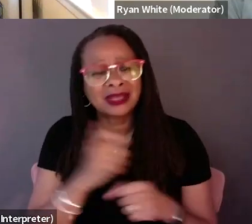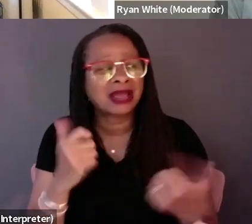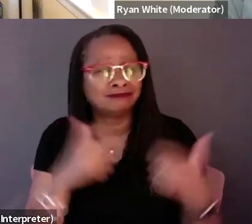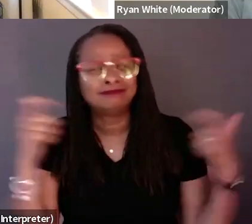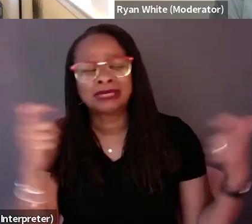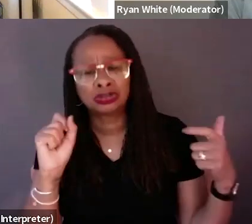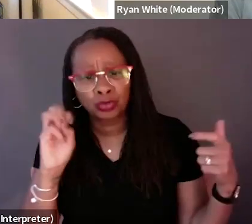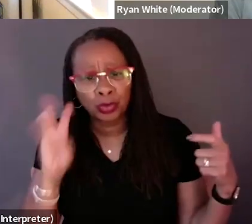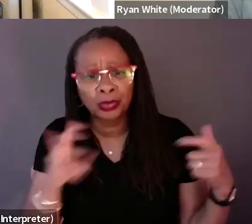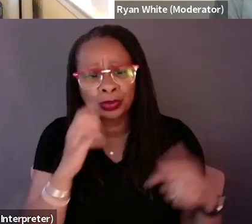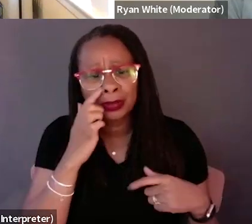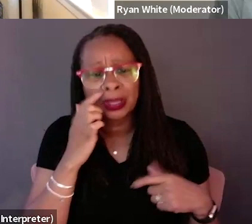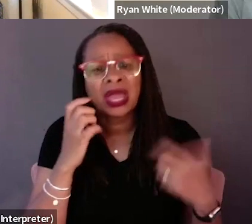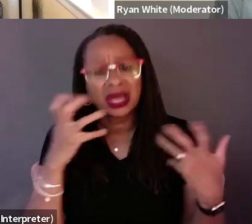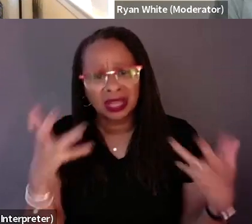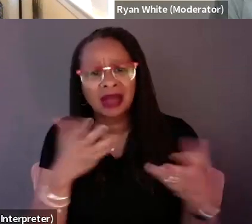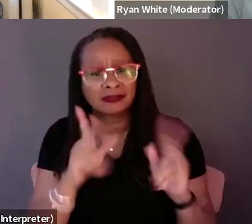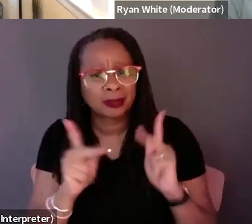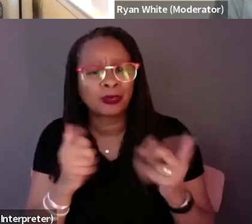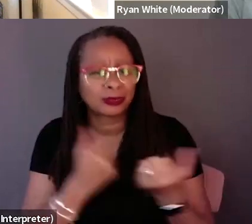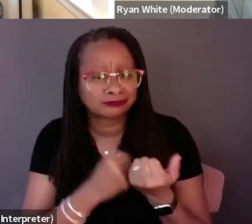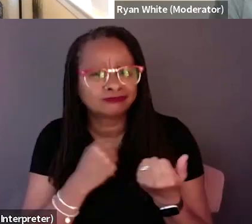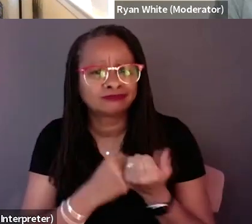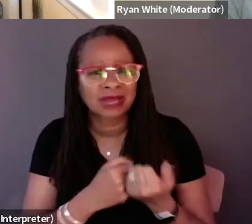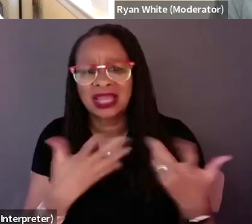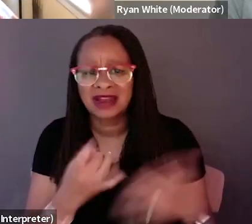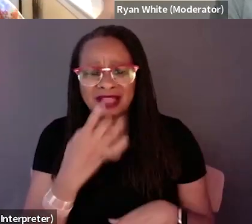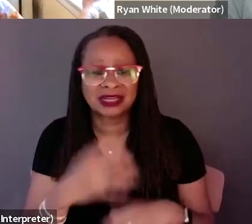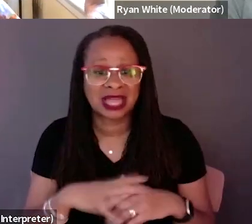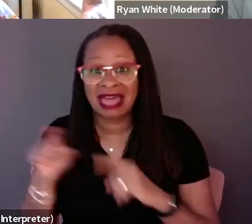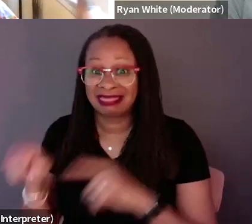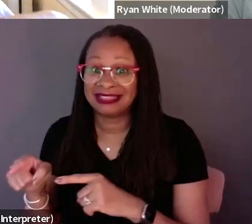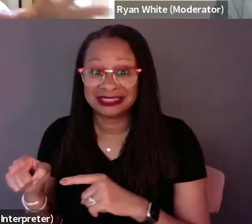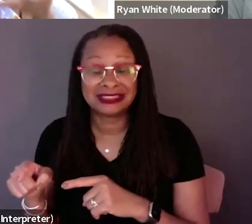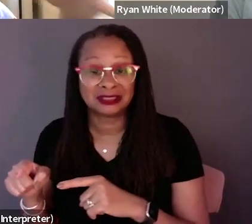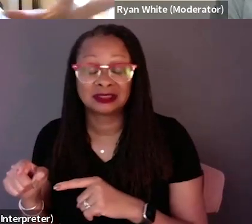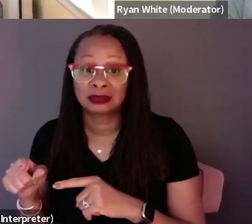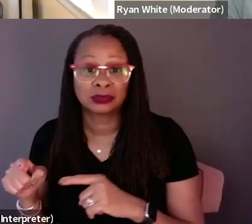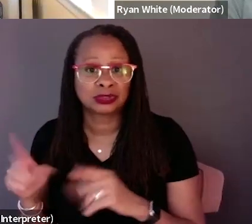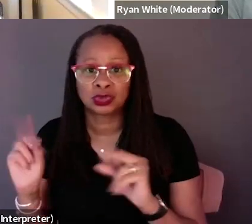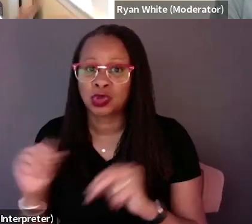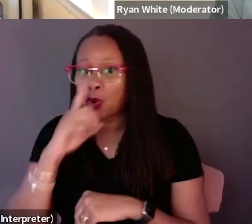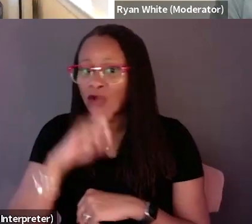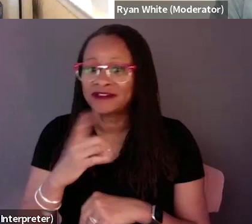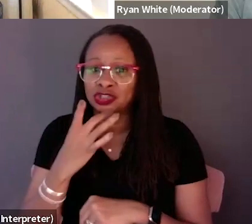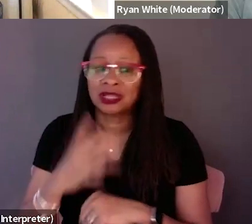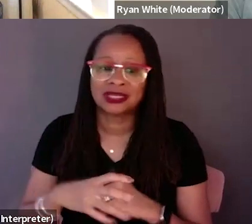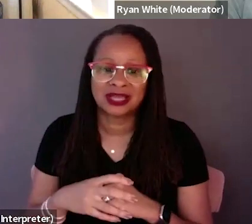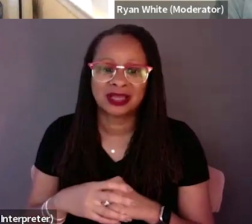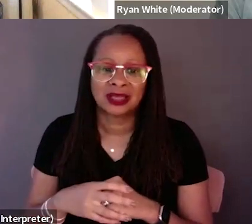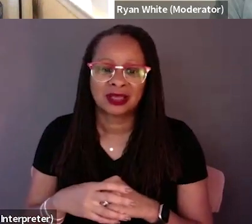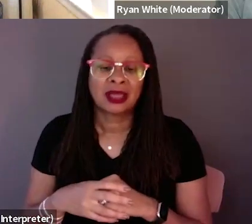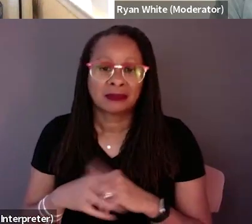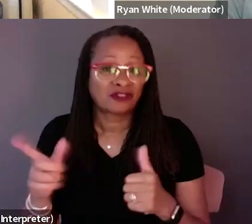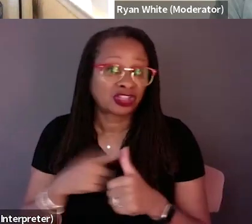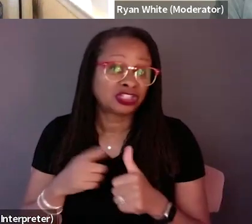we had a substantial crew and substantial lighting. I mean, this was literally no artificial lights. Then we sort of moved away from